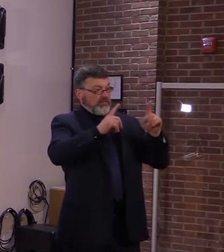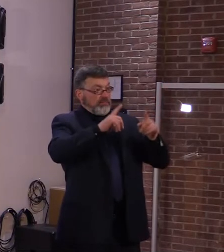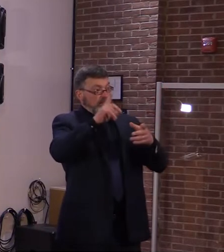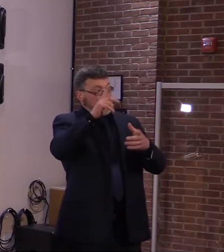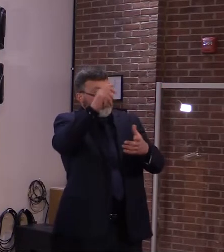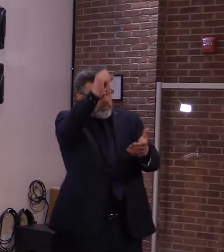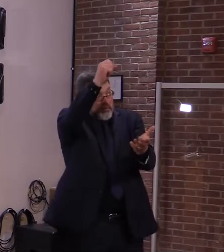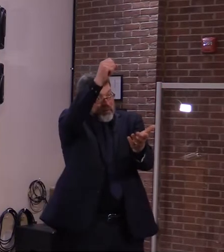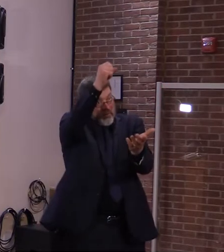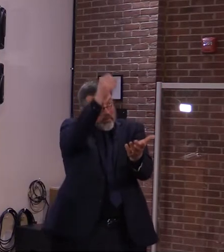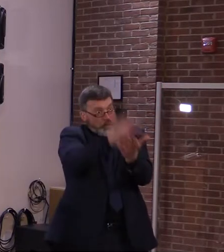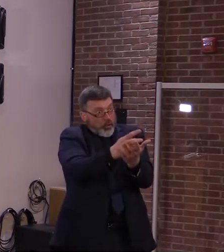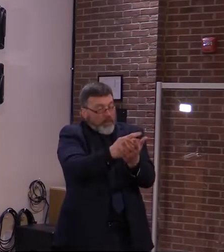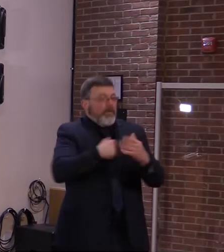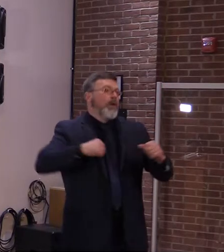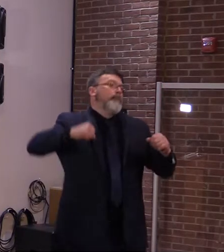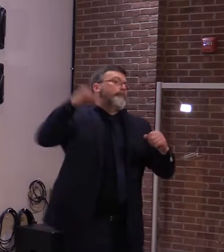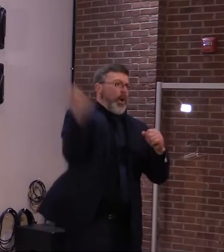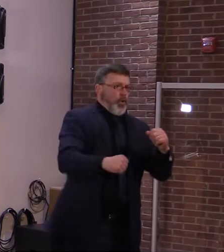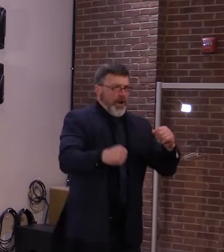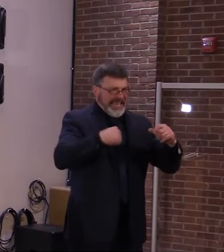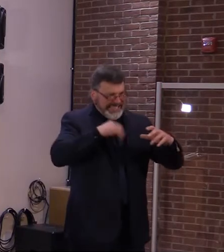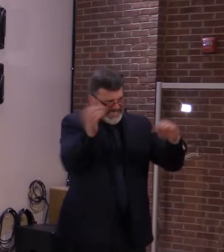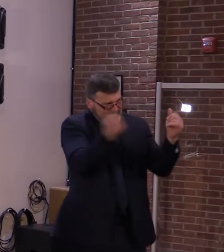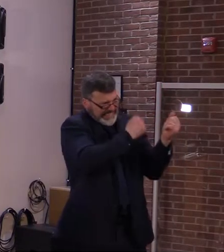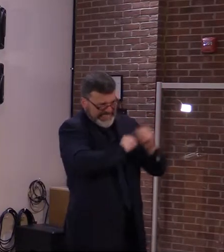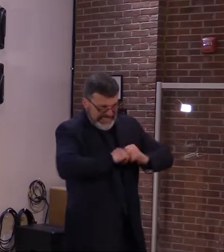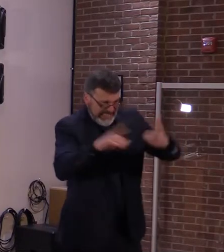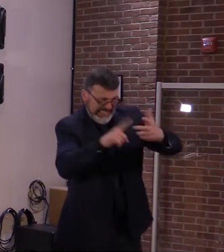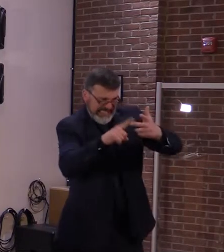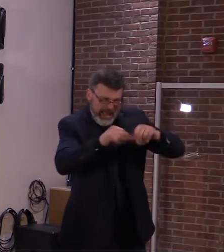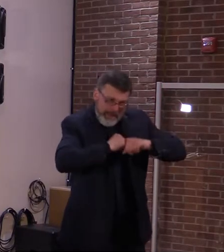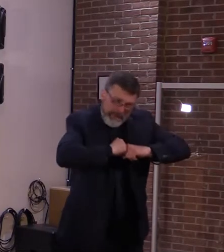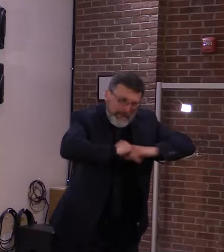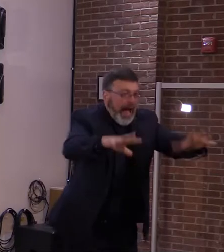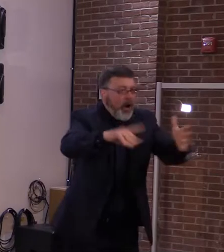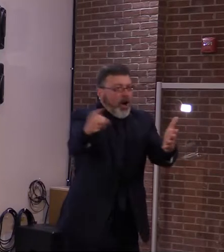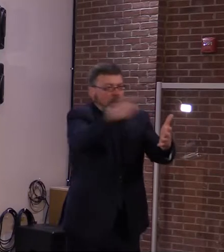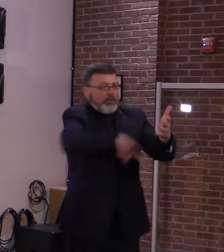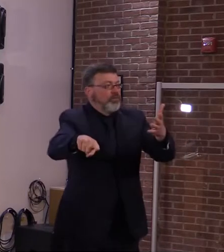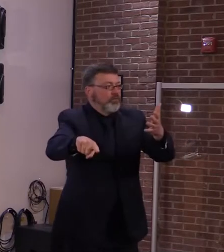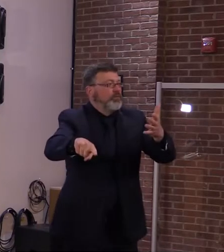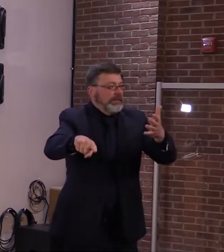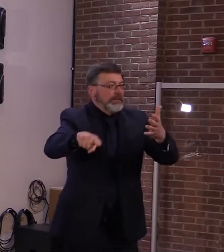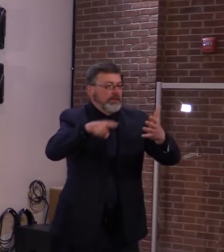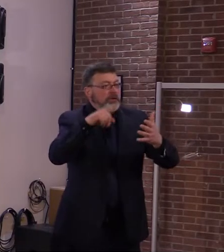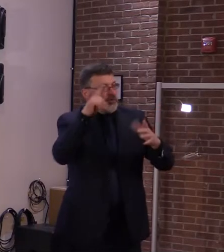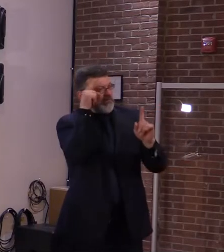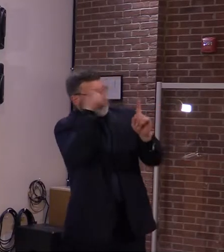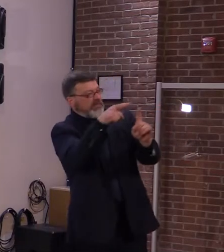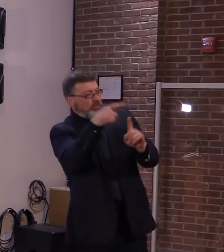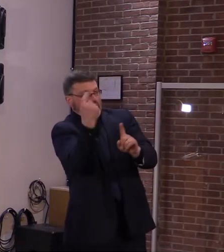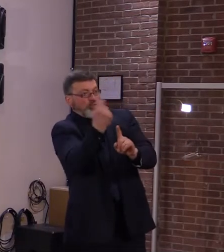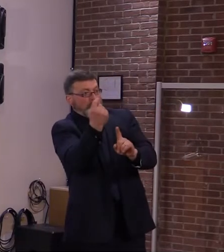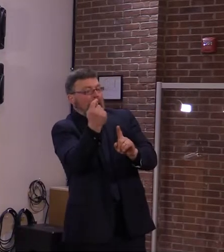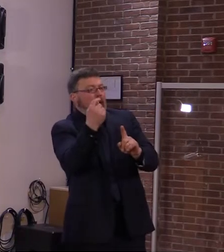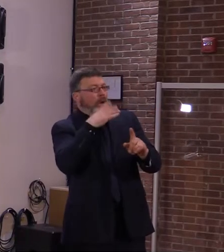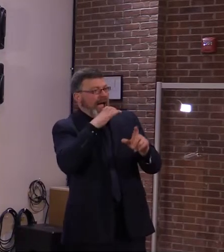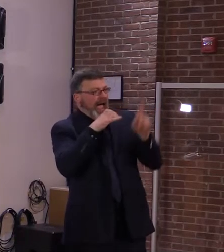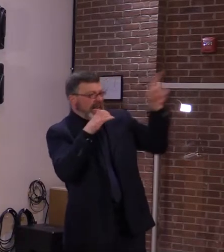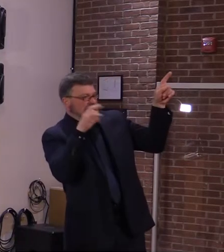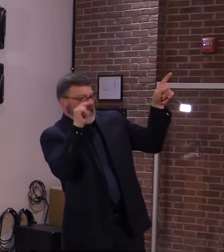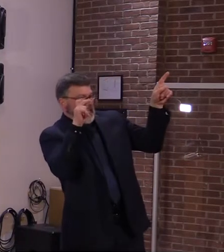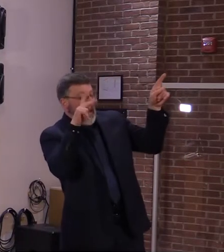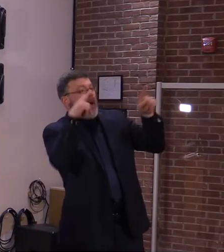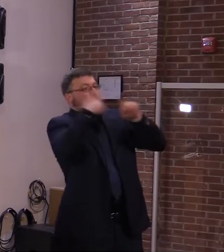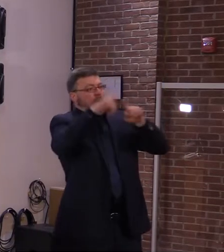one another and keep improving our reach to more Vermonters, because every person who chooses to get vaccinated brings us all a step